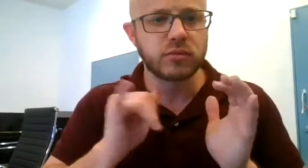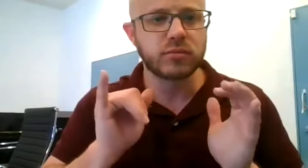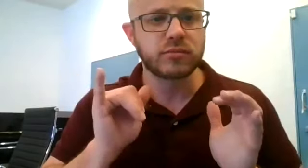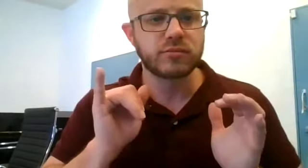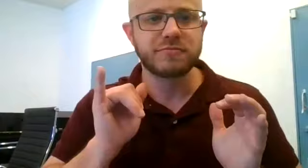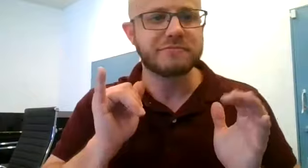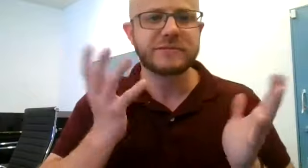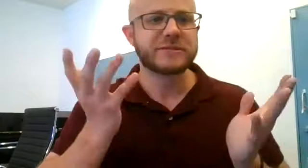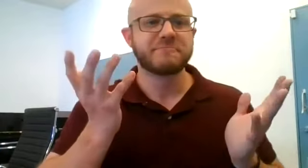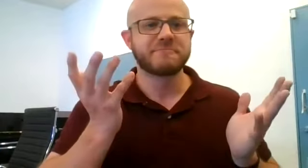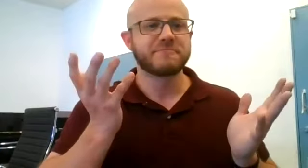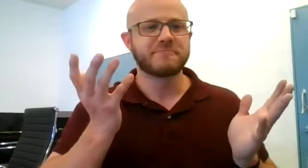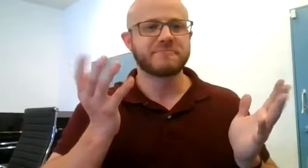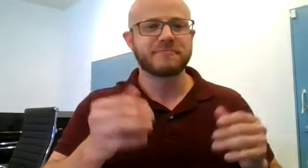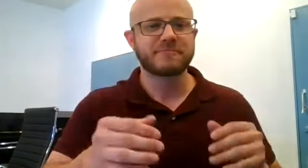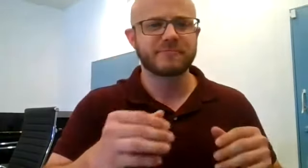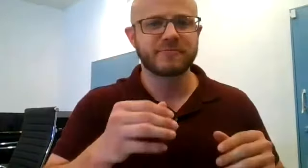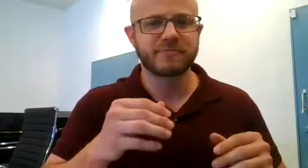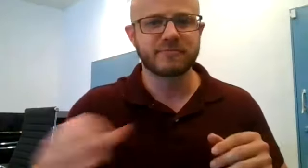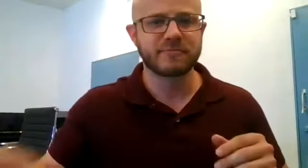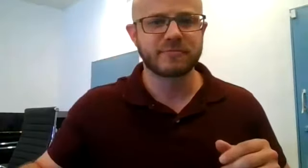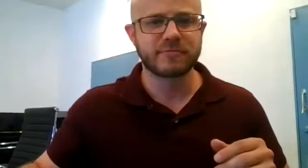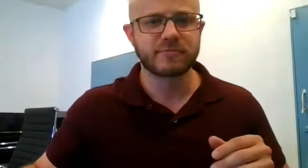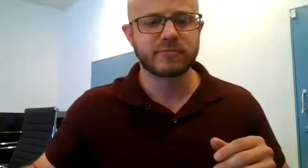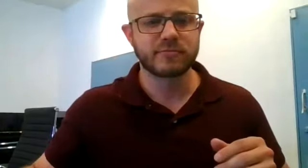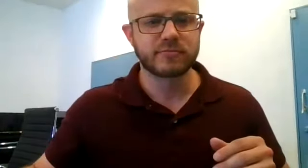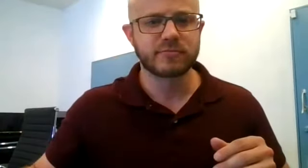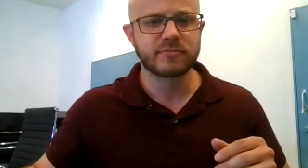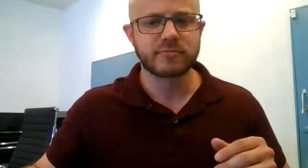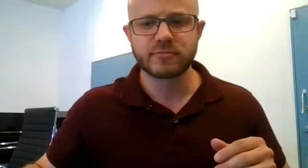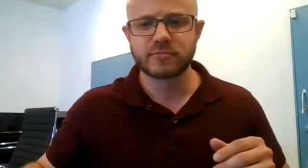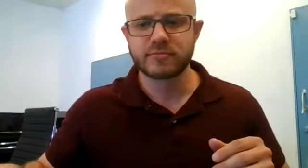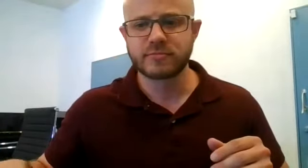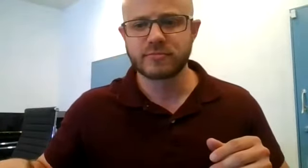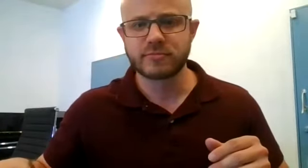Oh, you froze again. Oh, I missed it. I can't see it.